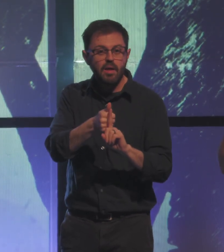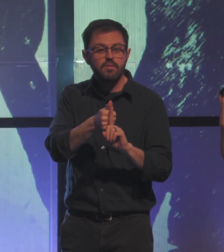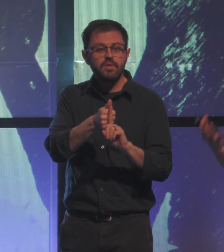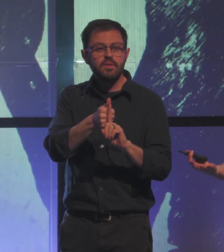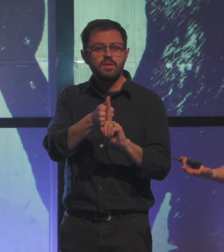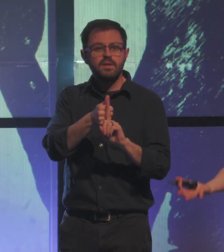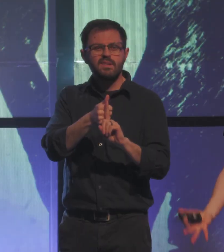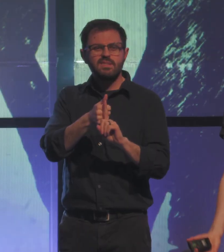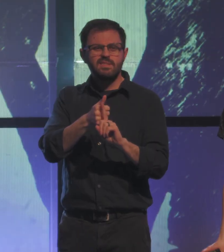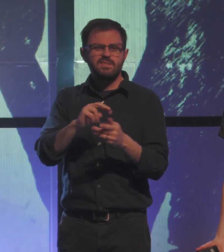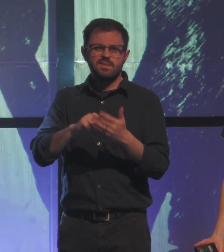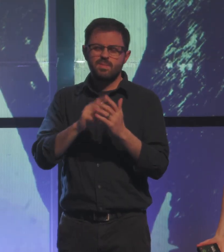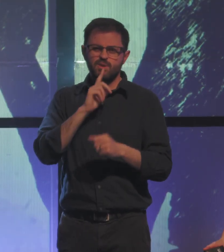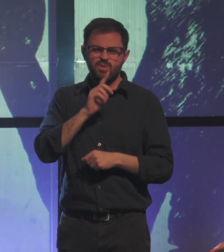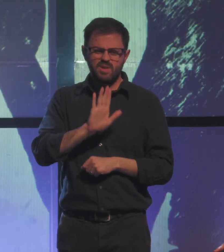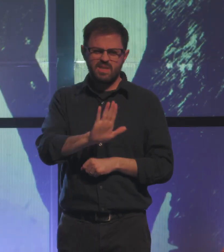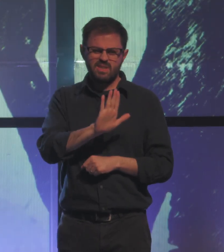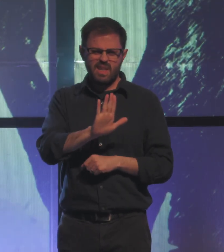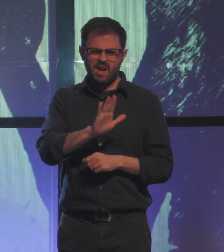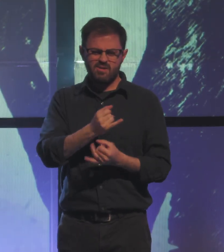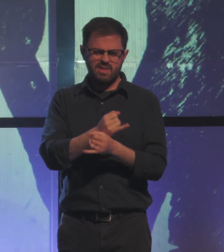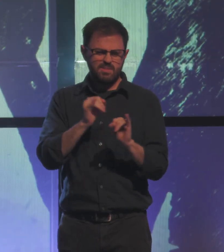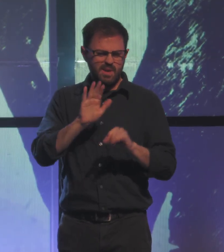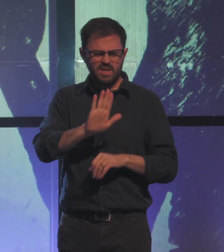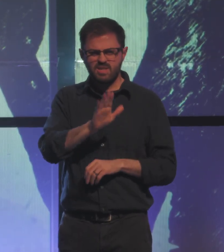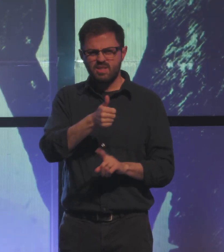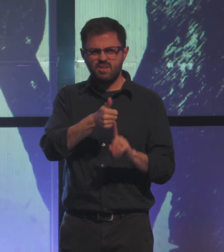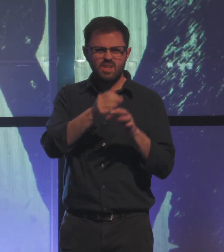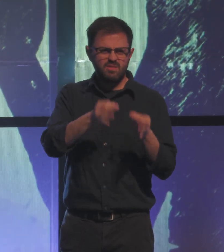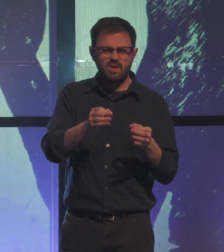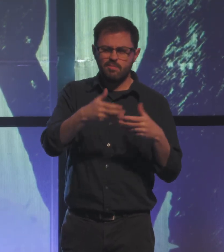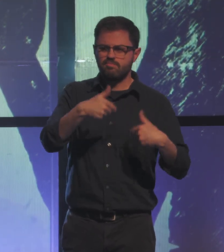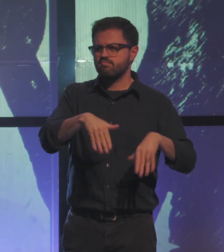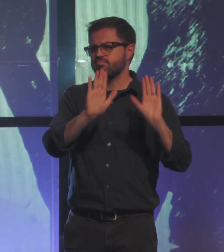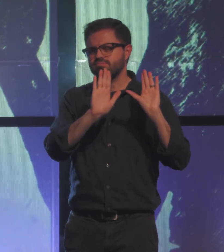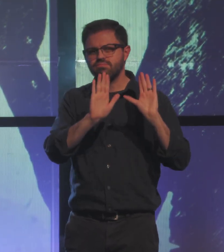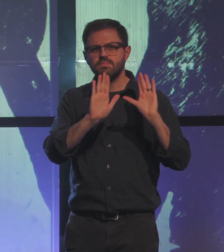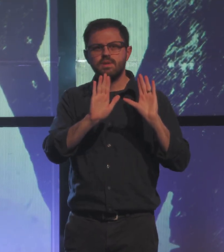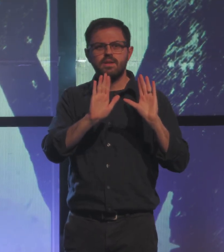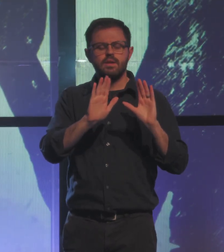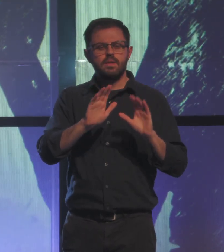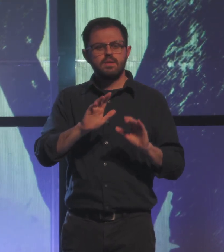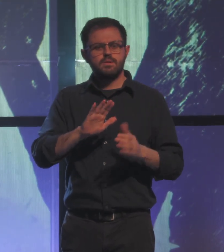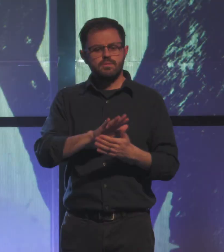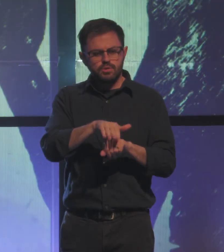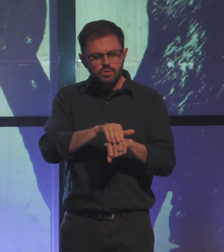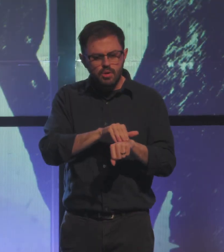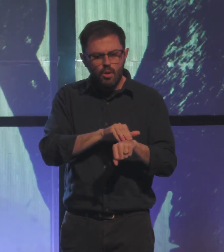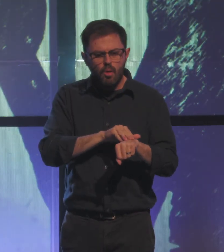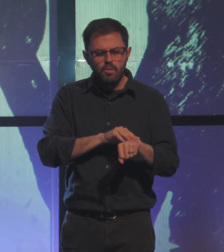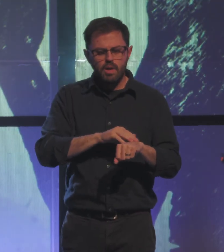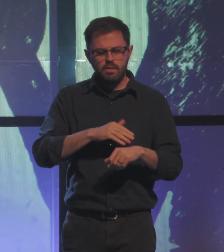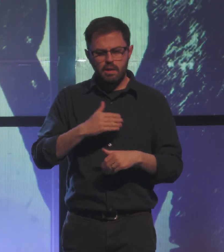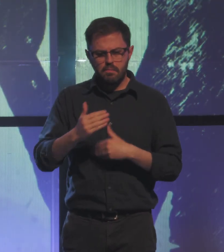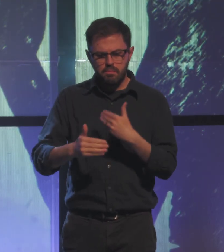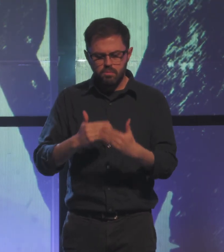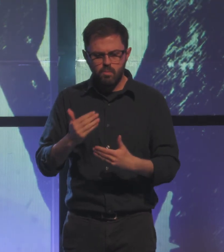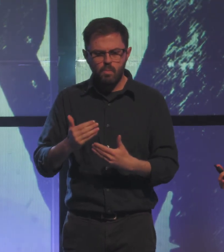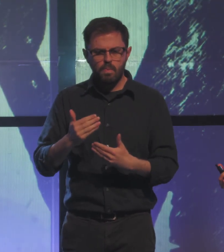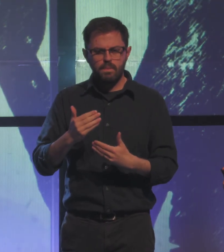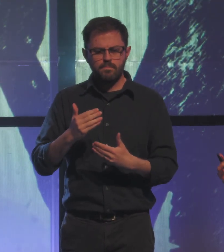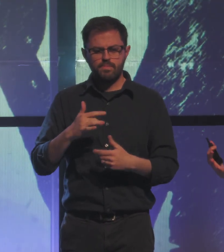just surrendering their agency. The silence slowly convinces people that nothing will